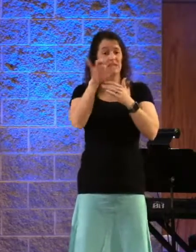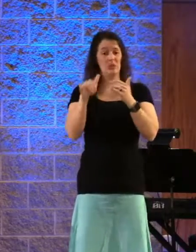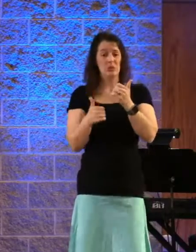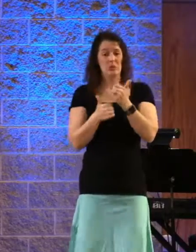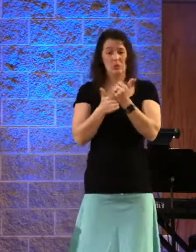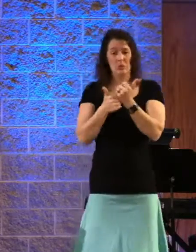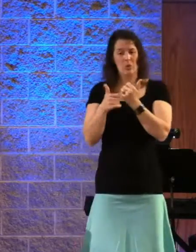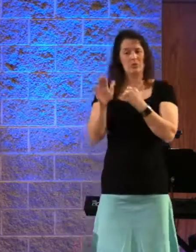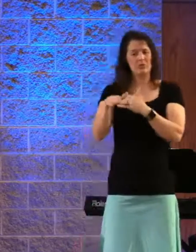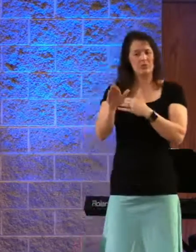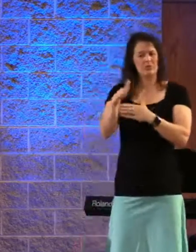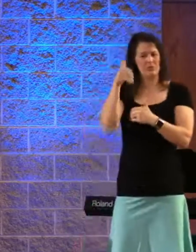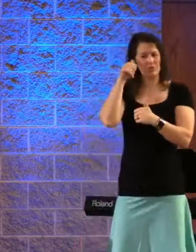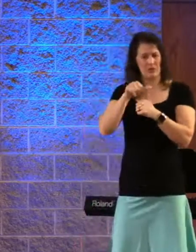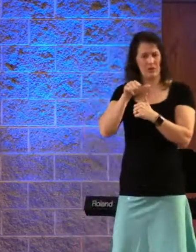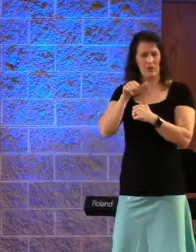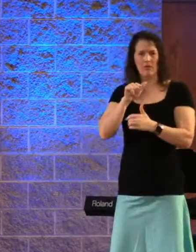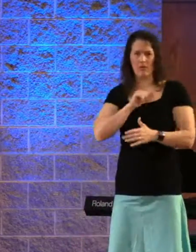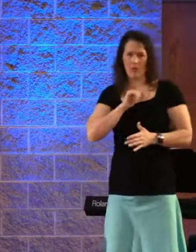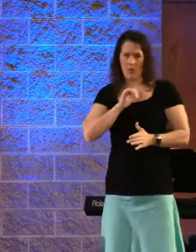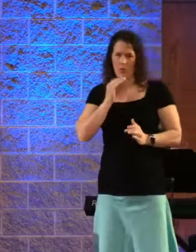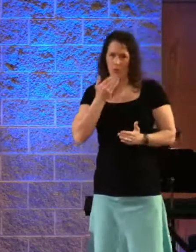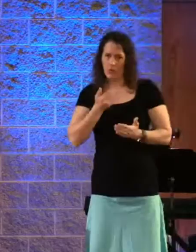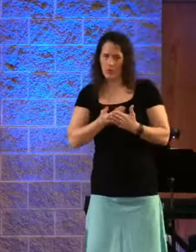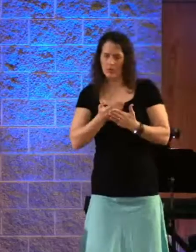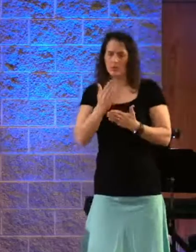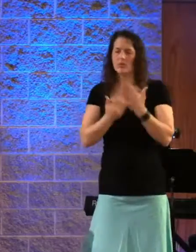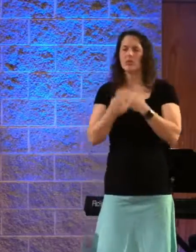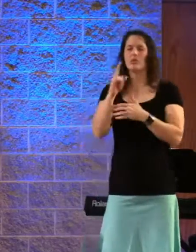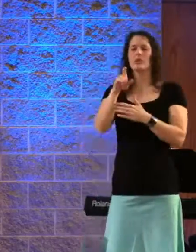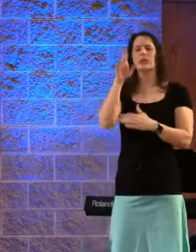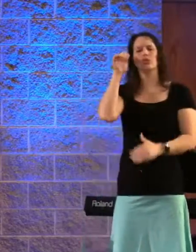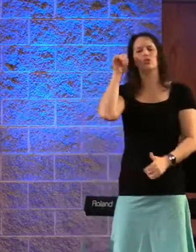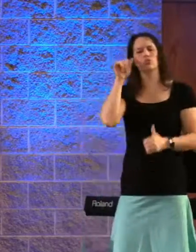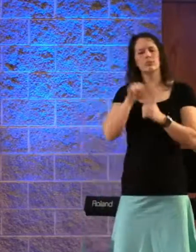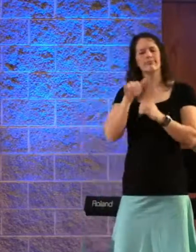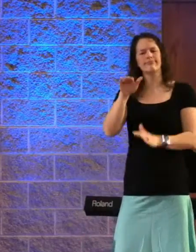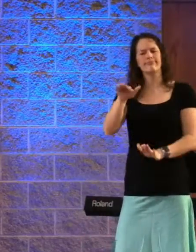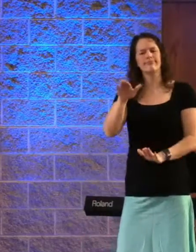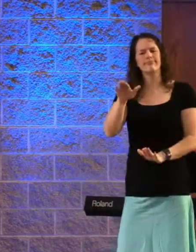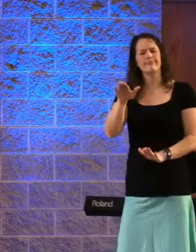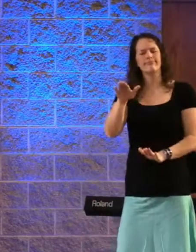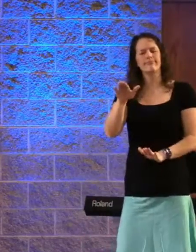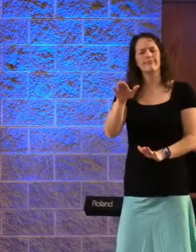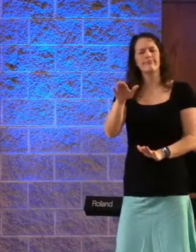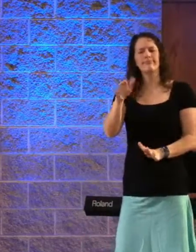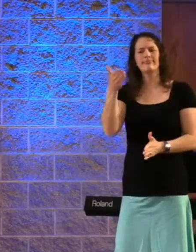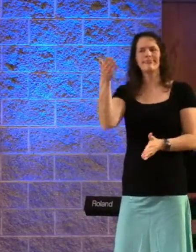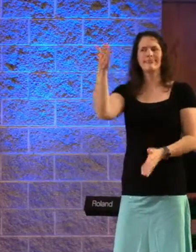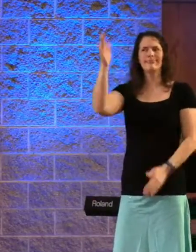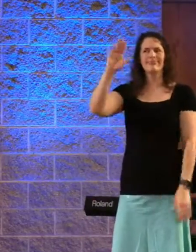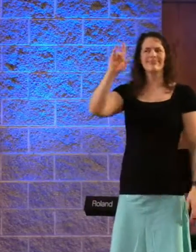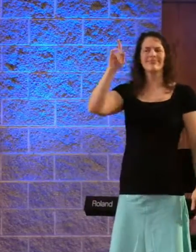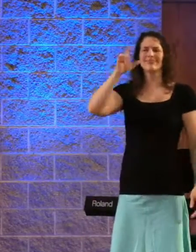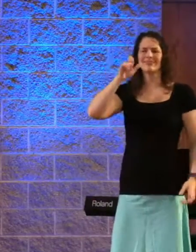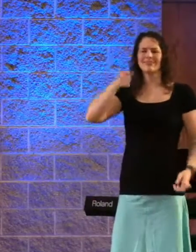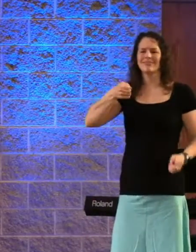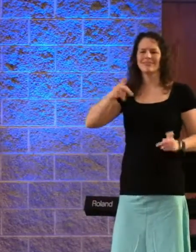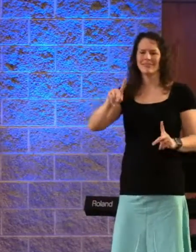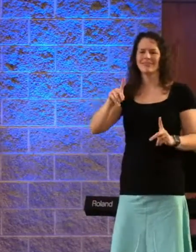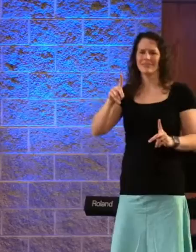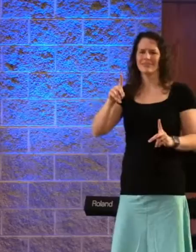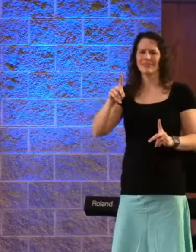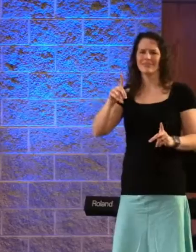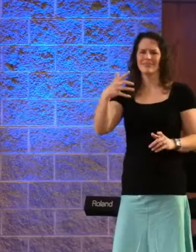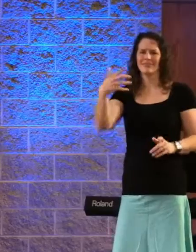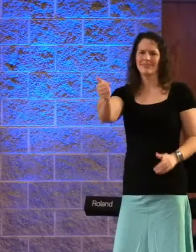own good. Somebody needs to remind us for our own good that God isn't going to let us leave. And we